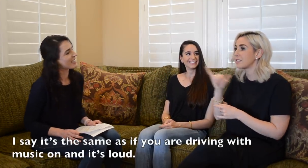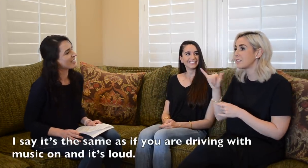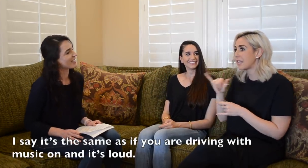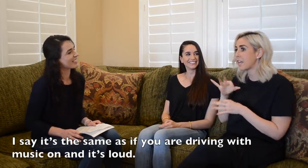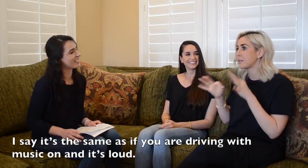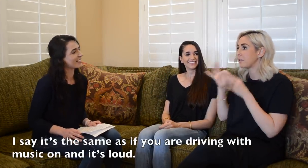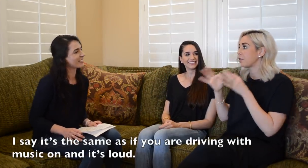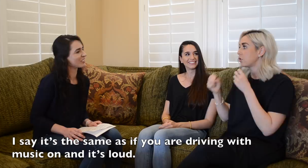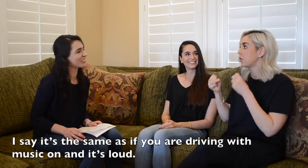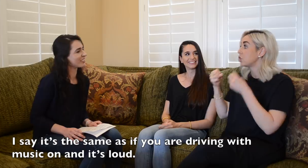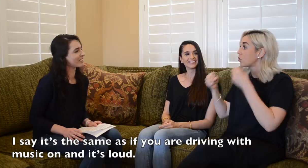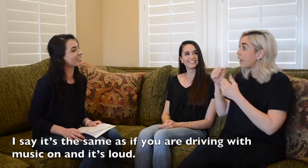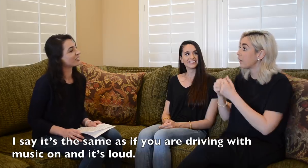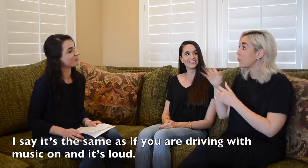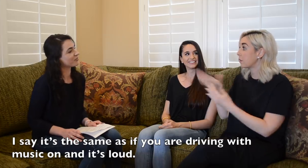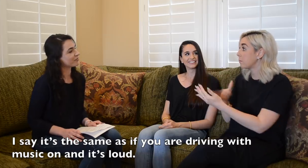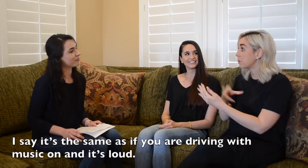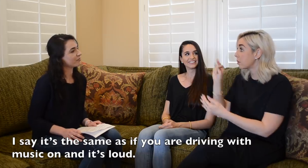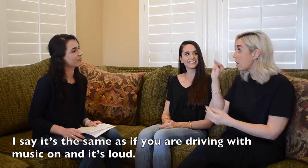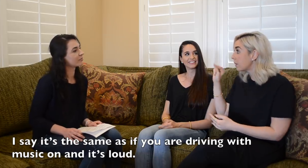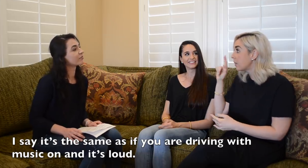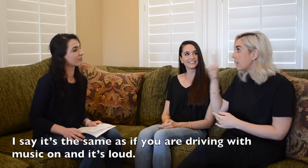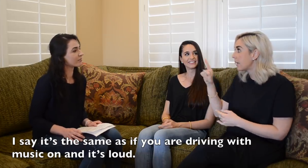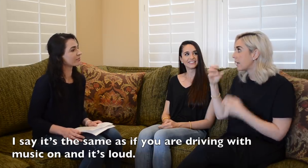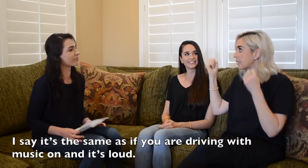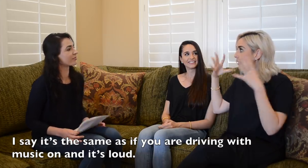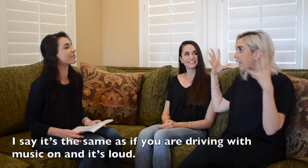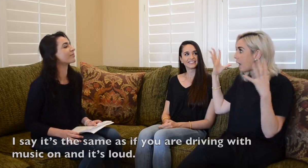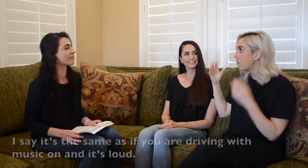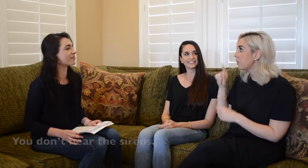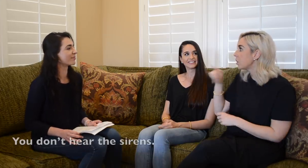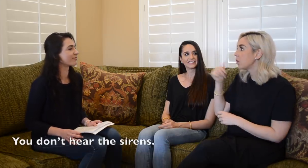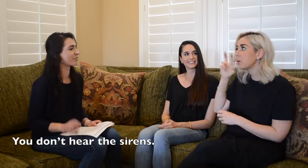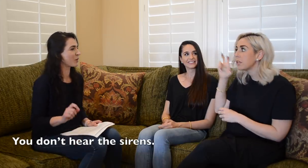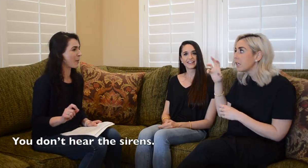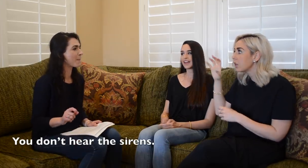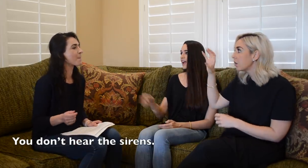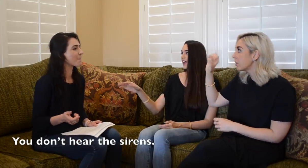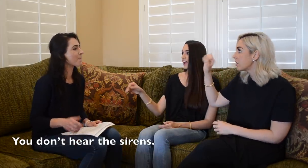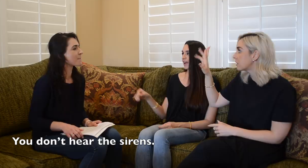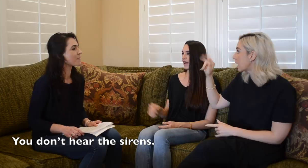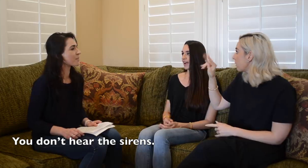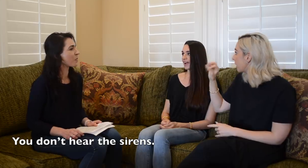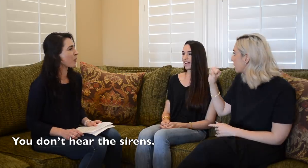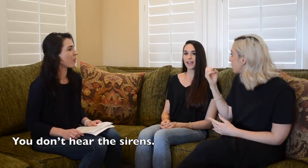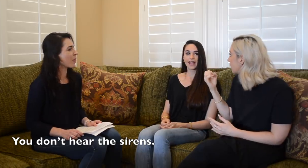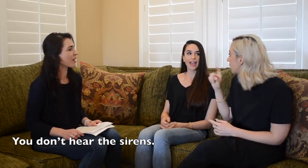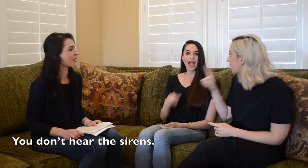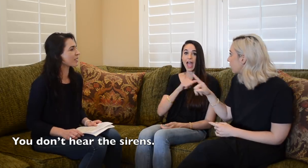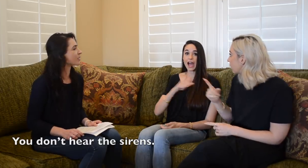the same as if you're driving with music on and it's loud, you don't hear the sirens.